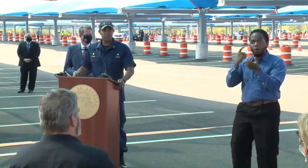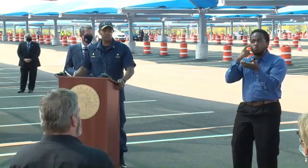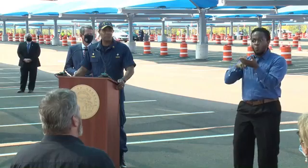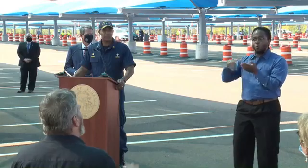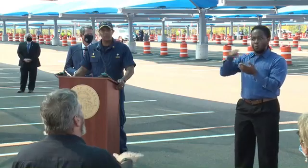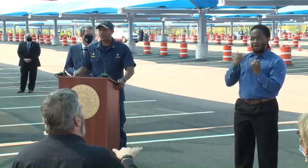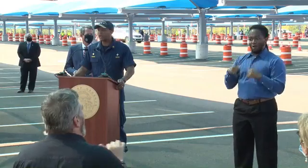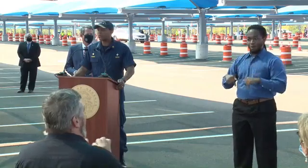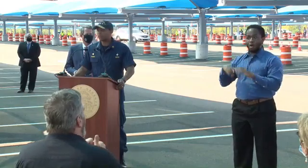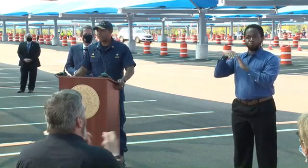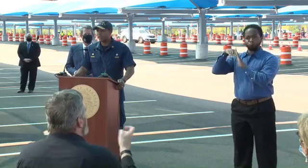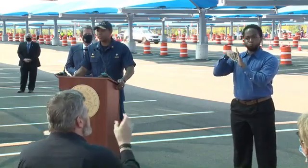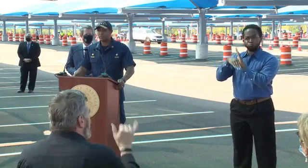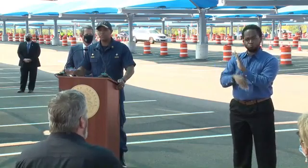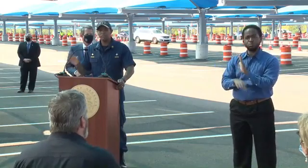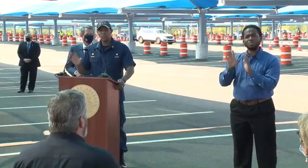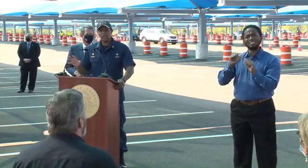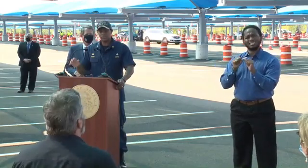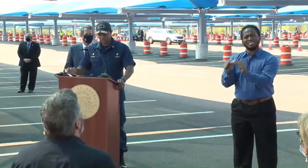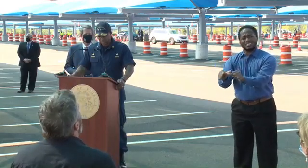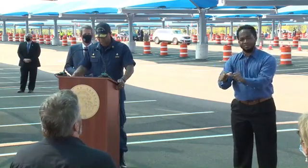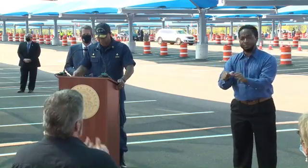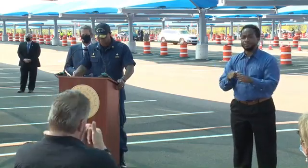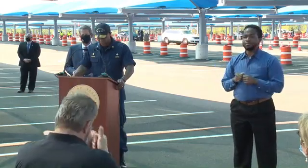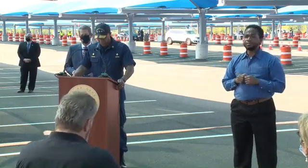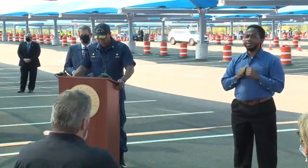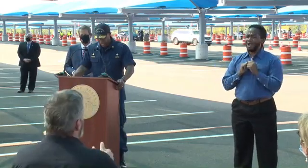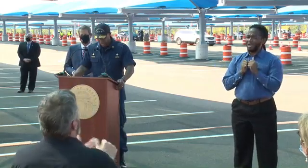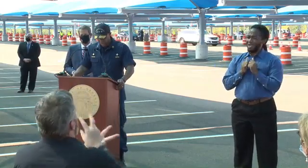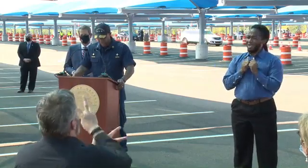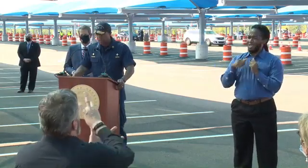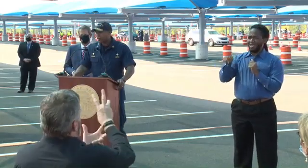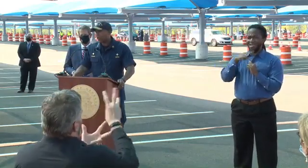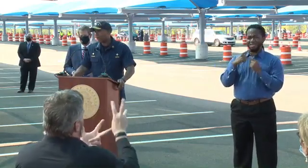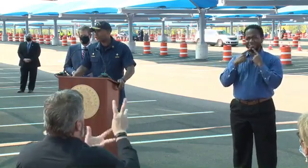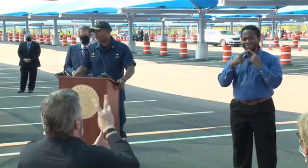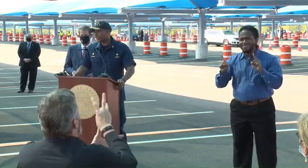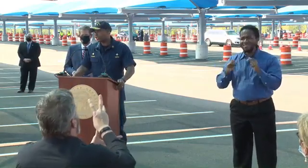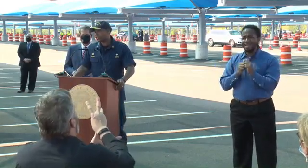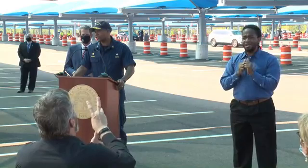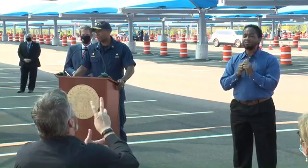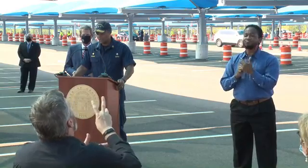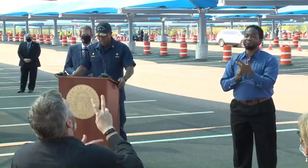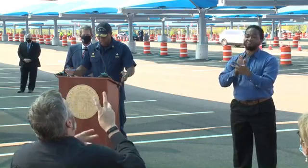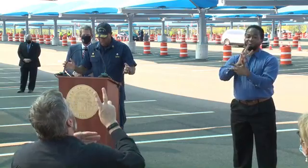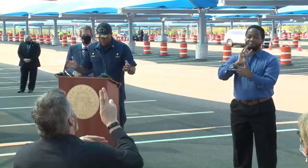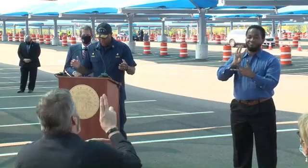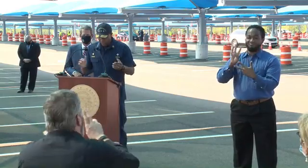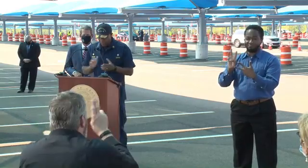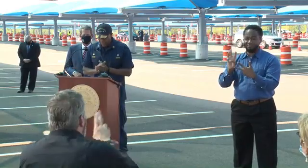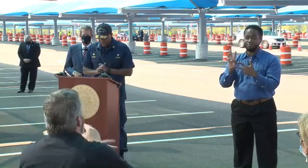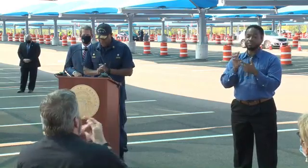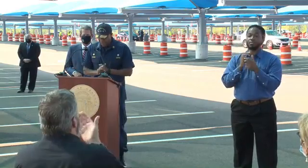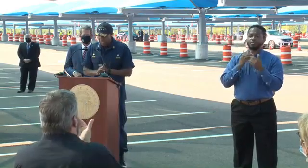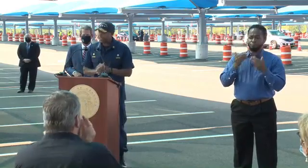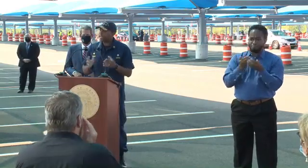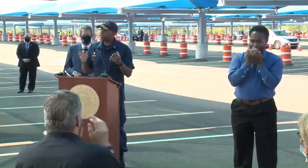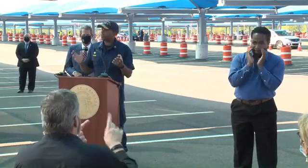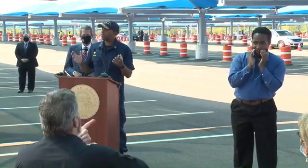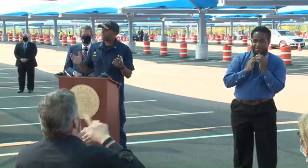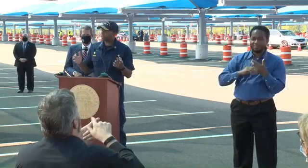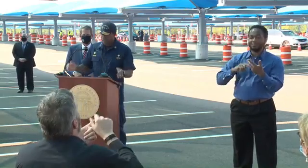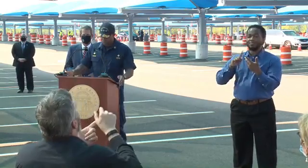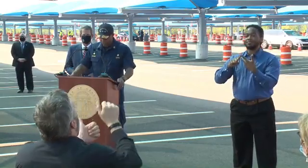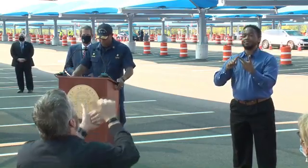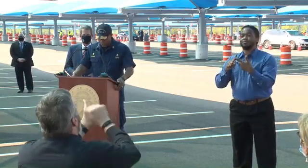the number of people who follow the 3 W's: wash your hands, wear a mask, watch your distance. If you beat